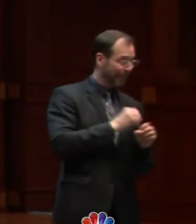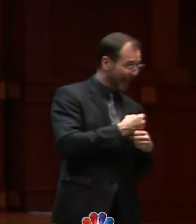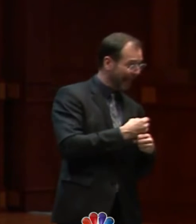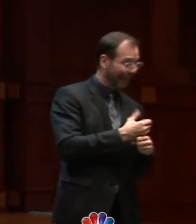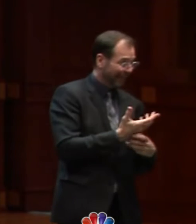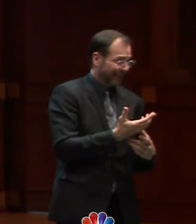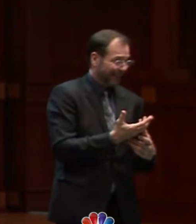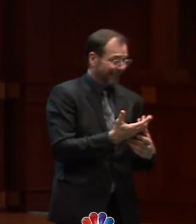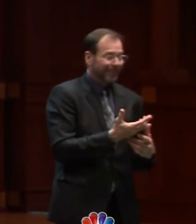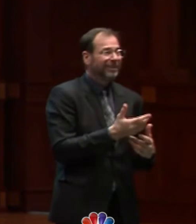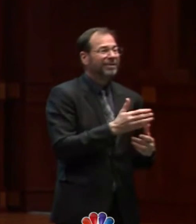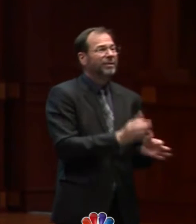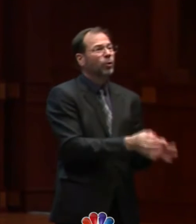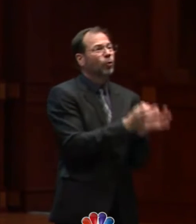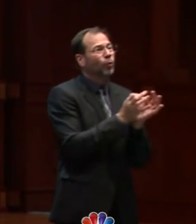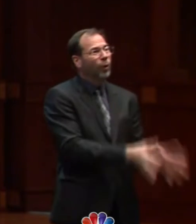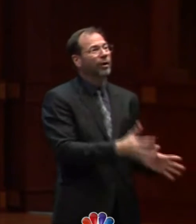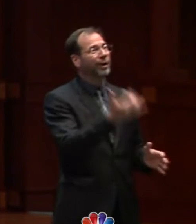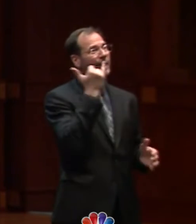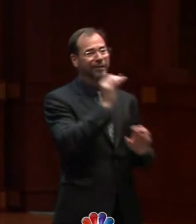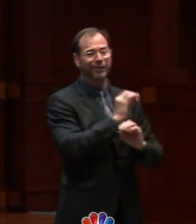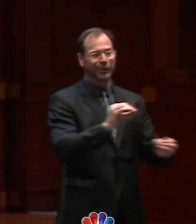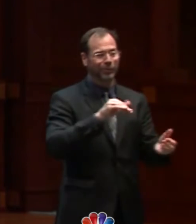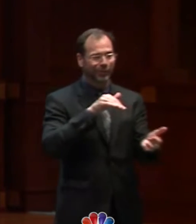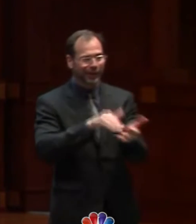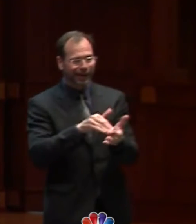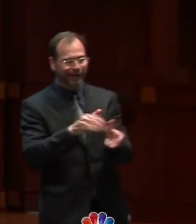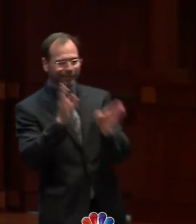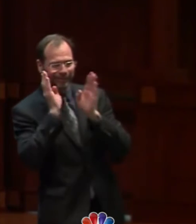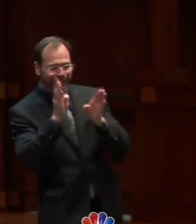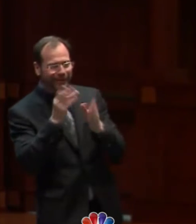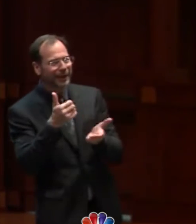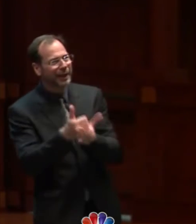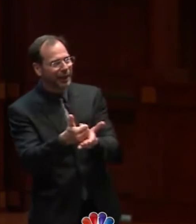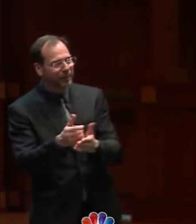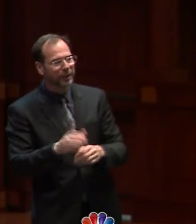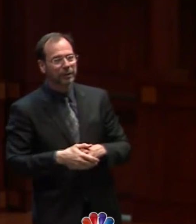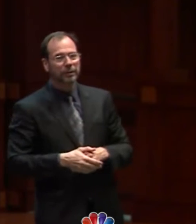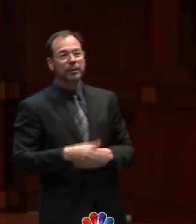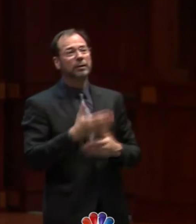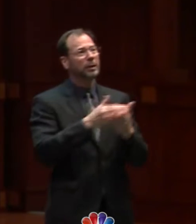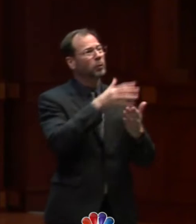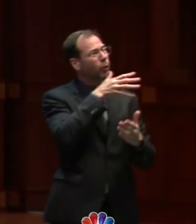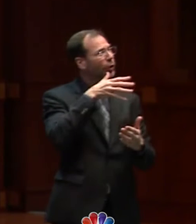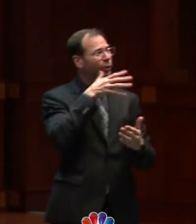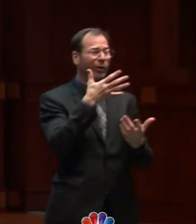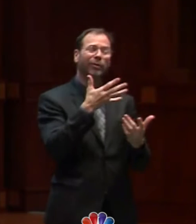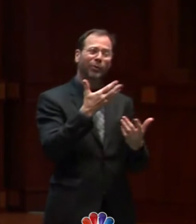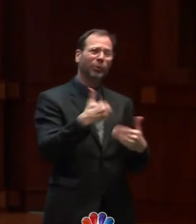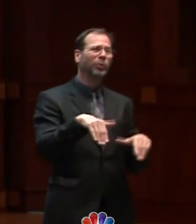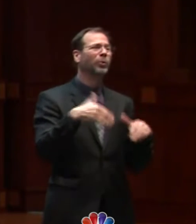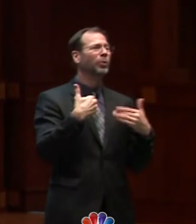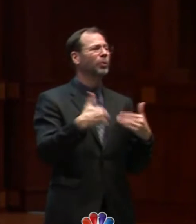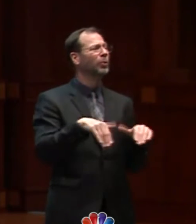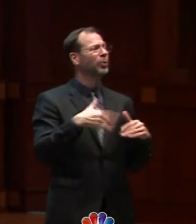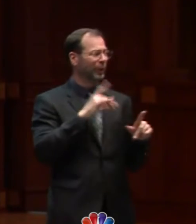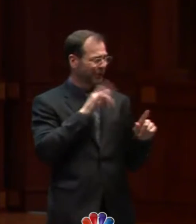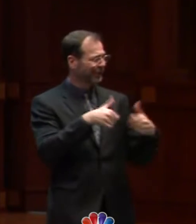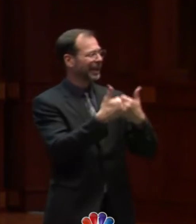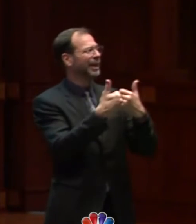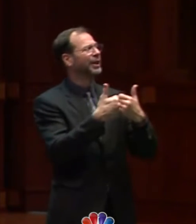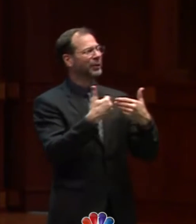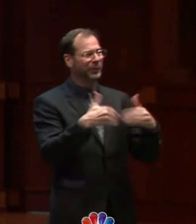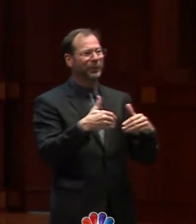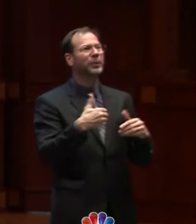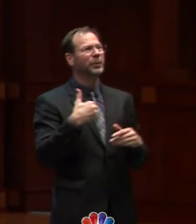don't matter if you can't put somebody there to actually take care of them and stuff. And the rurals are somewhat of a challenge. There's no doubt about that. We're very,